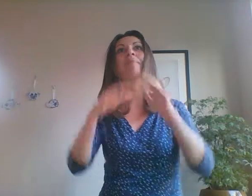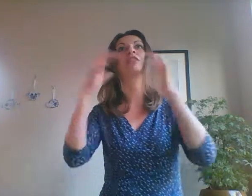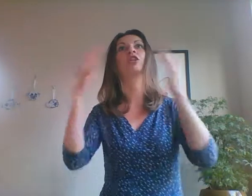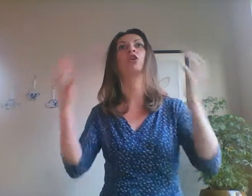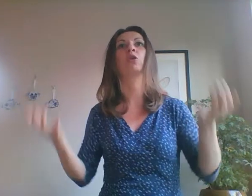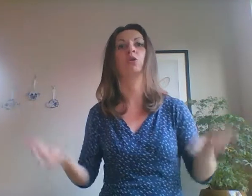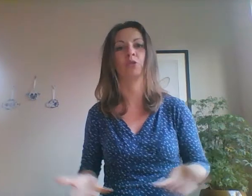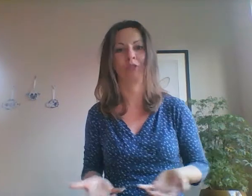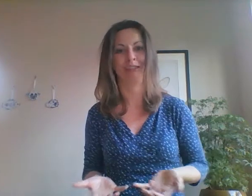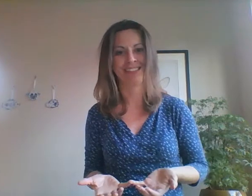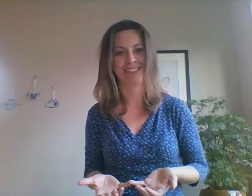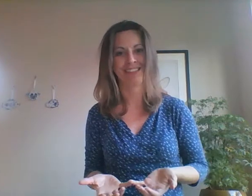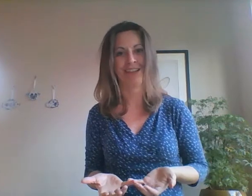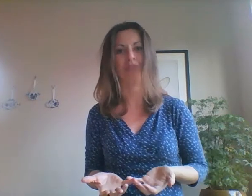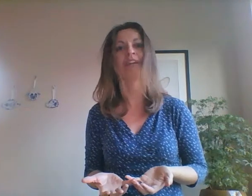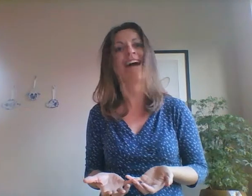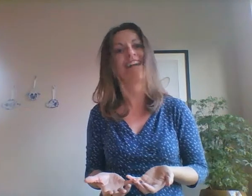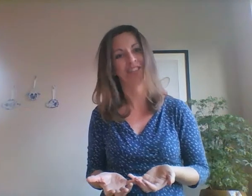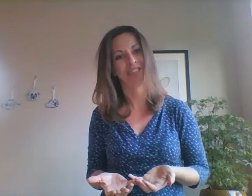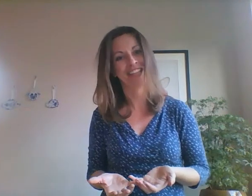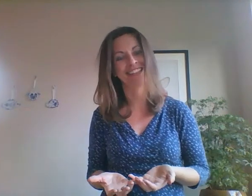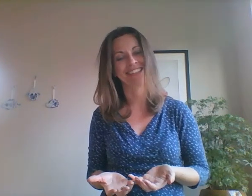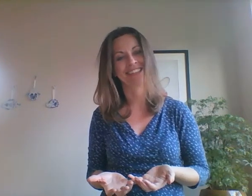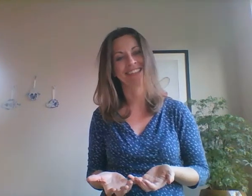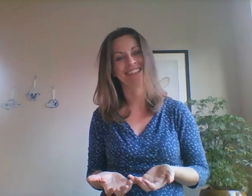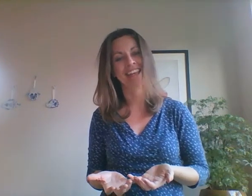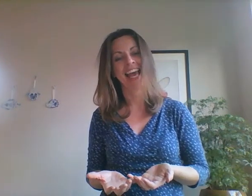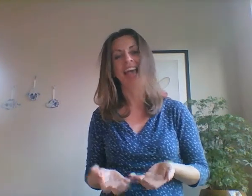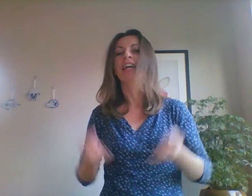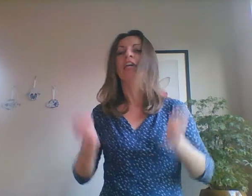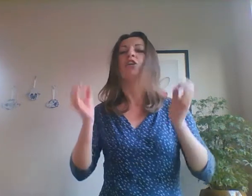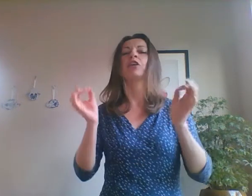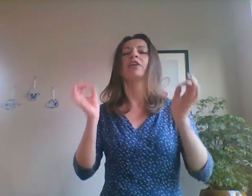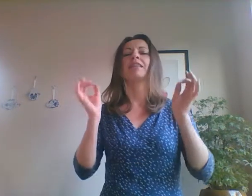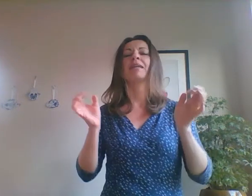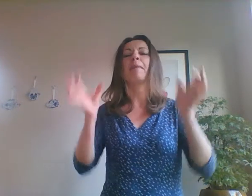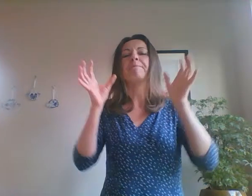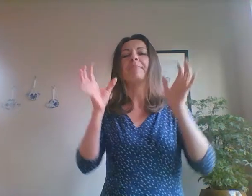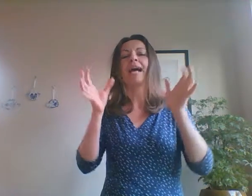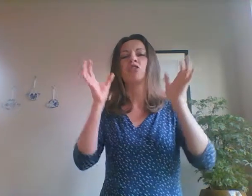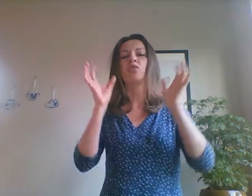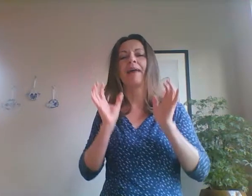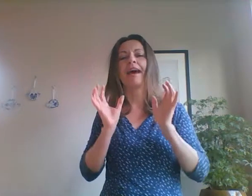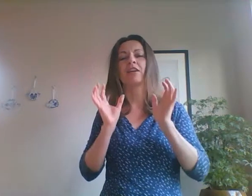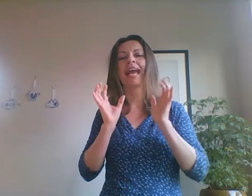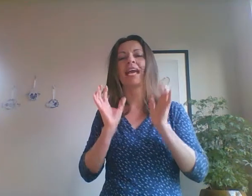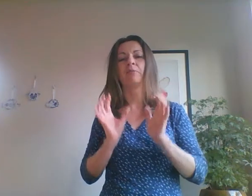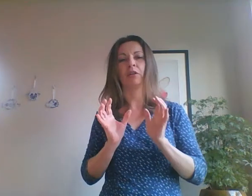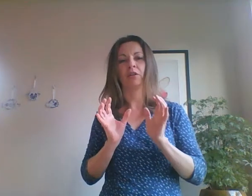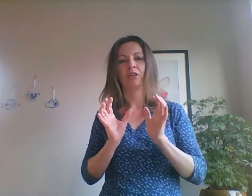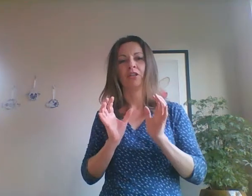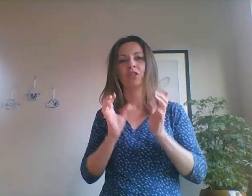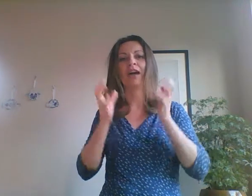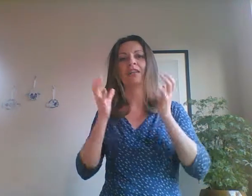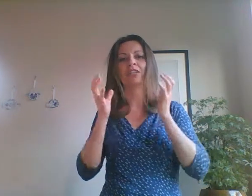the conclusions of what I just said, you're going to be much better able to